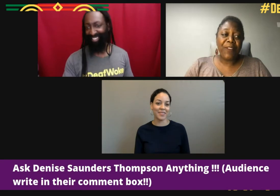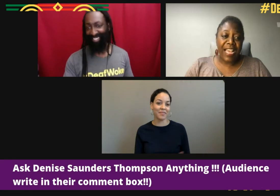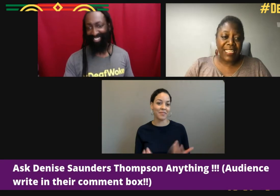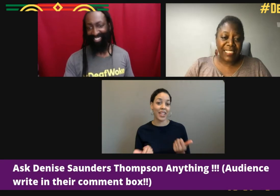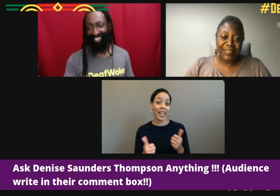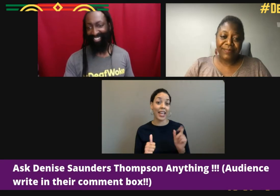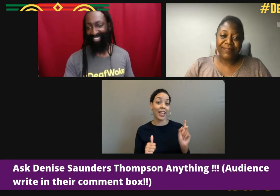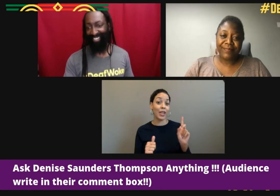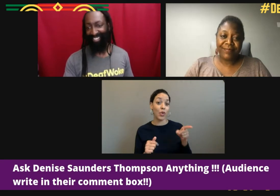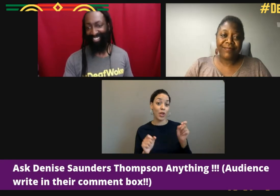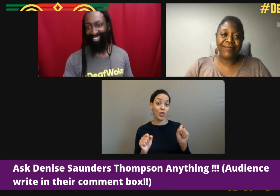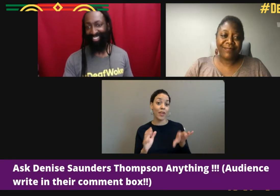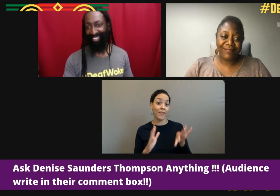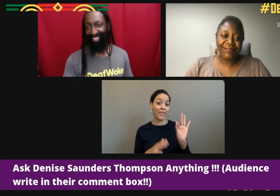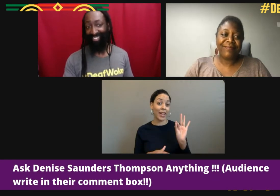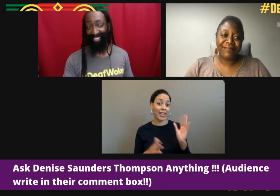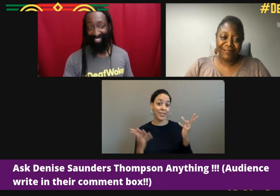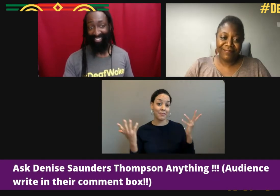Anywhere you can find it.